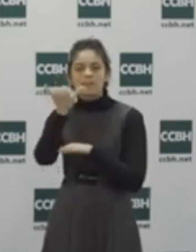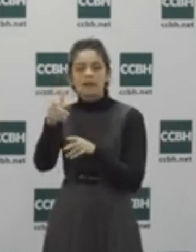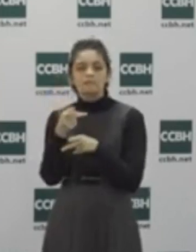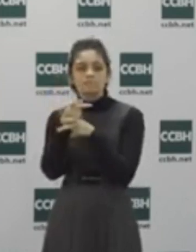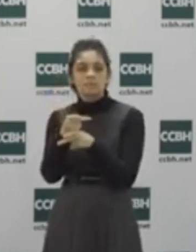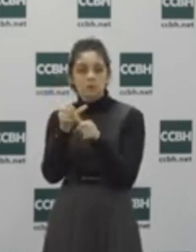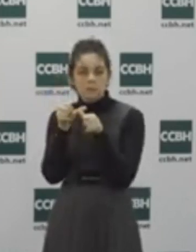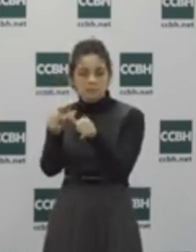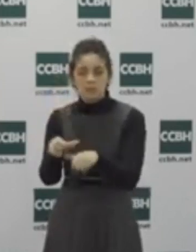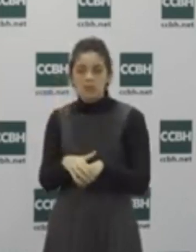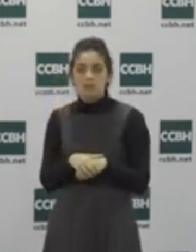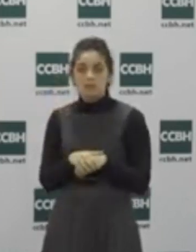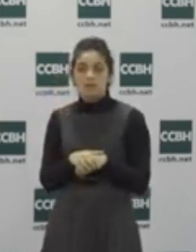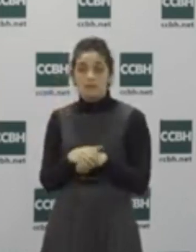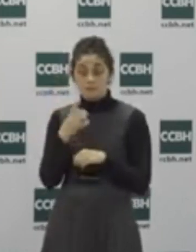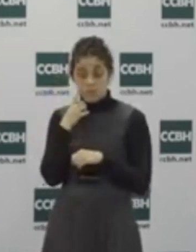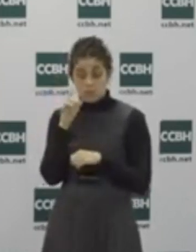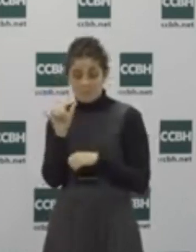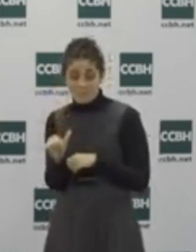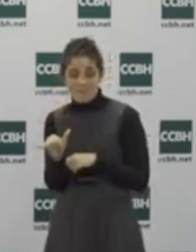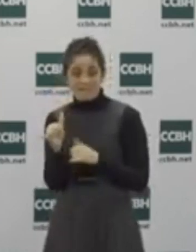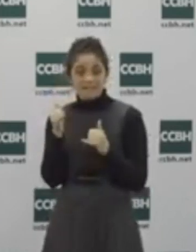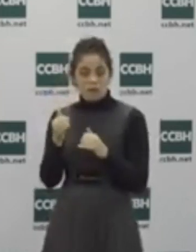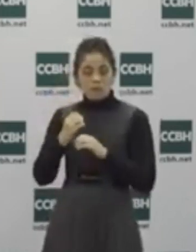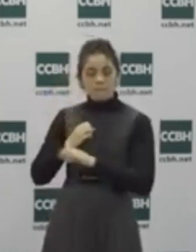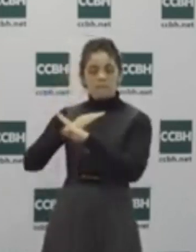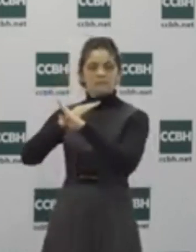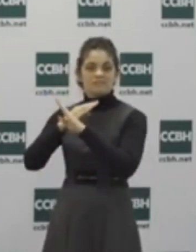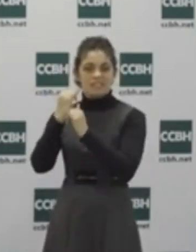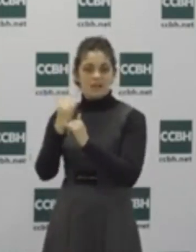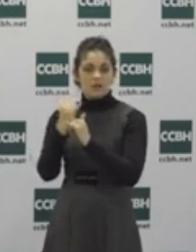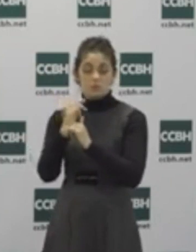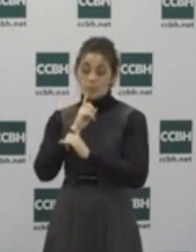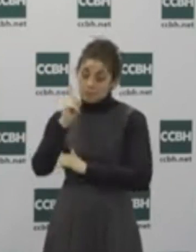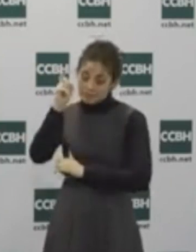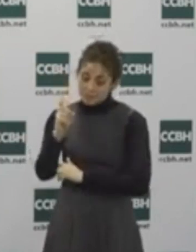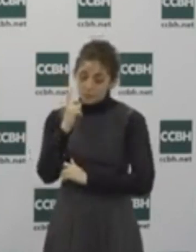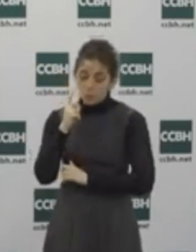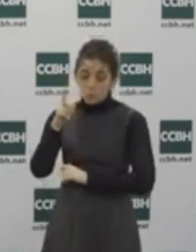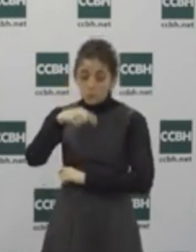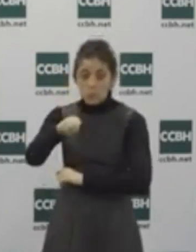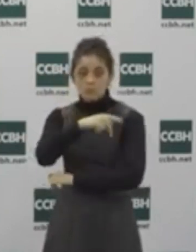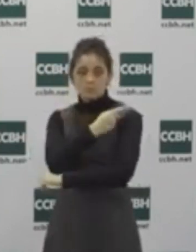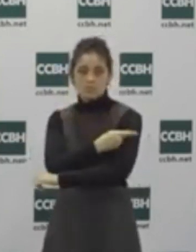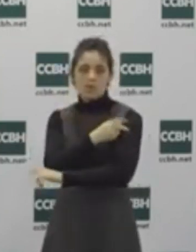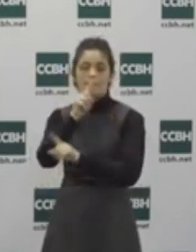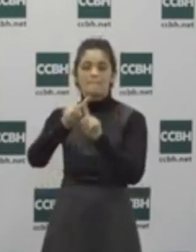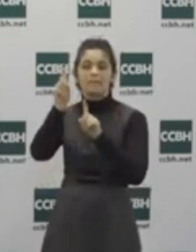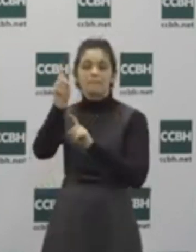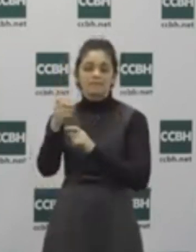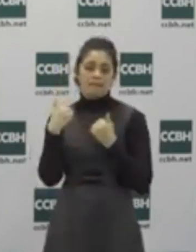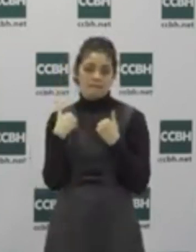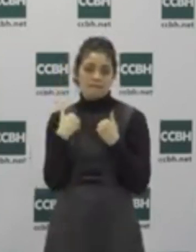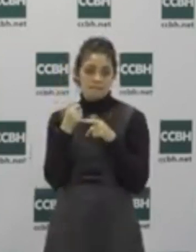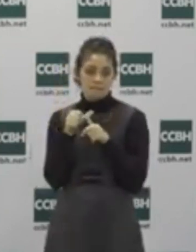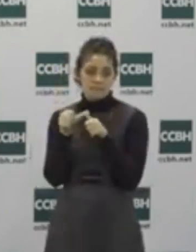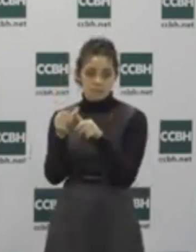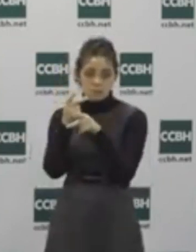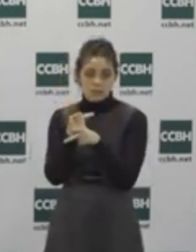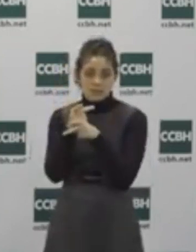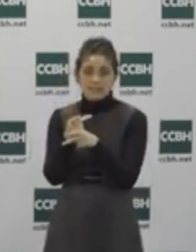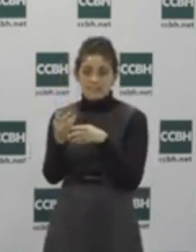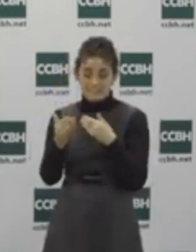care. And so doing that in a protective way is essential for those patients, but they need that care. So that goes